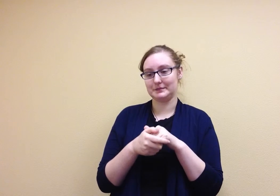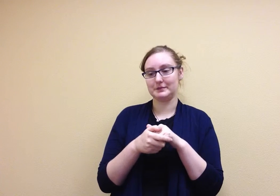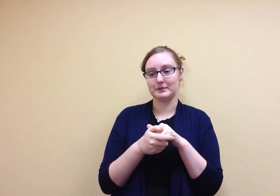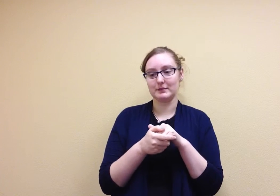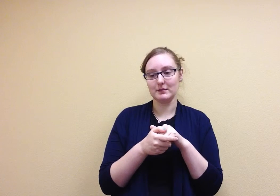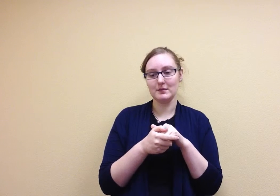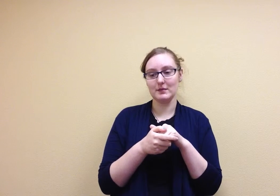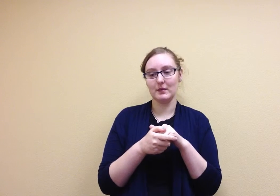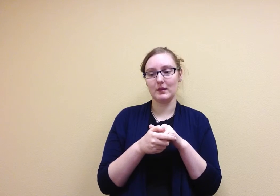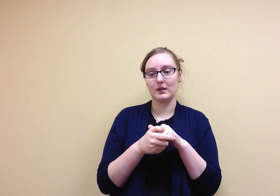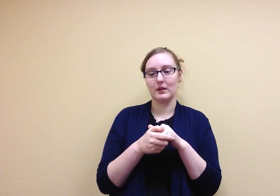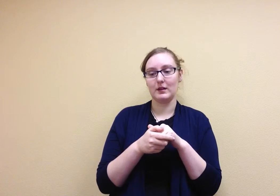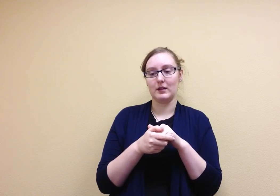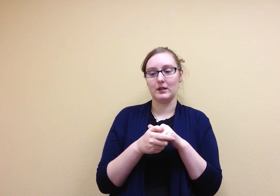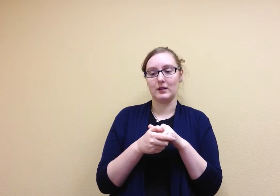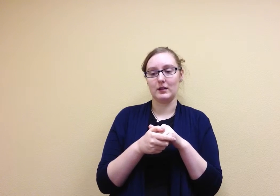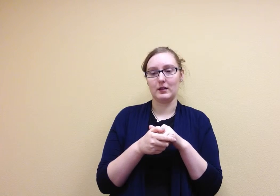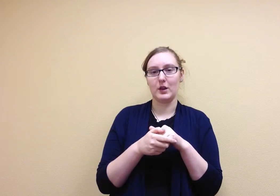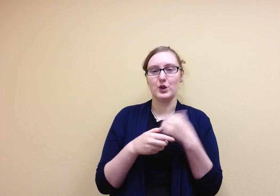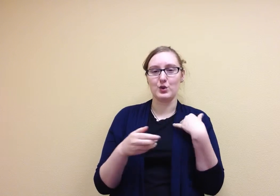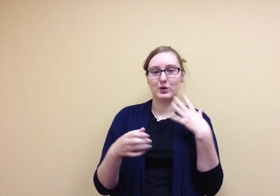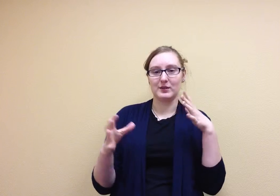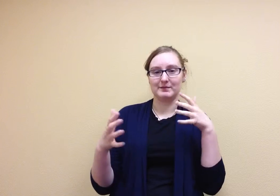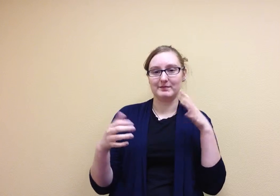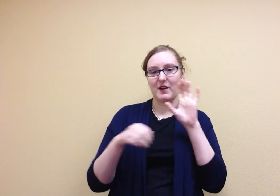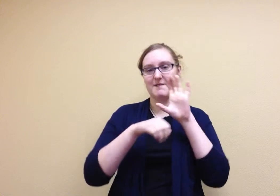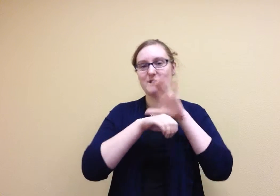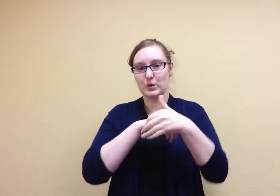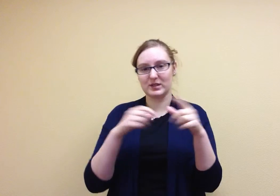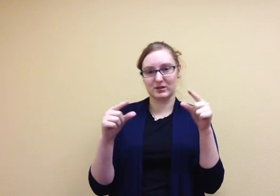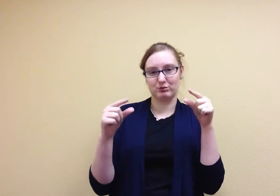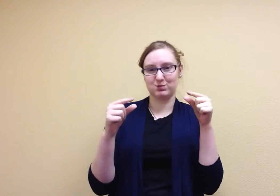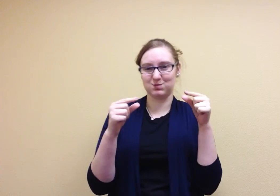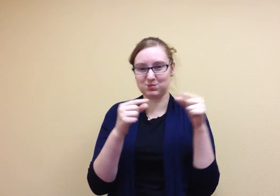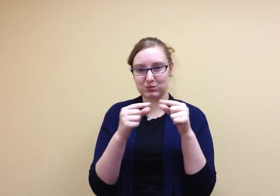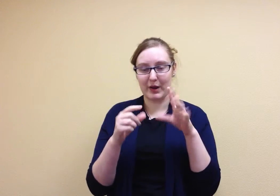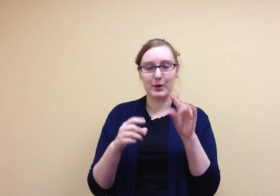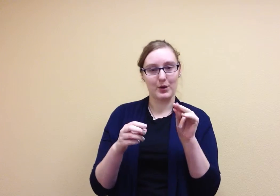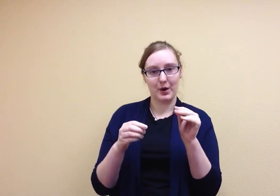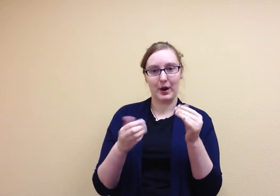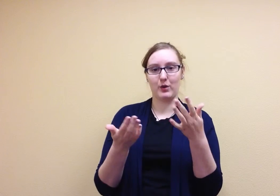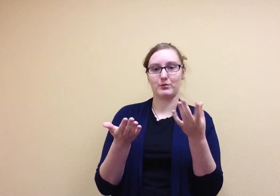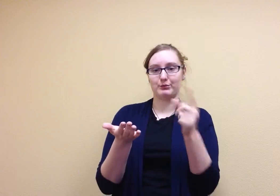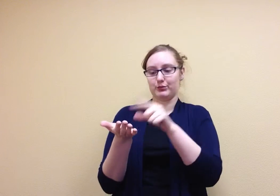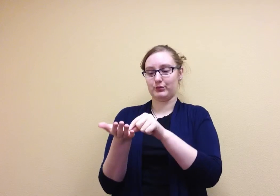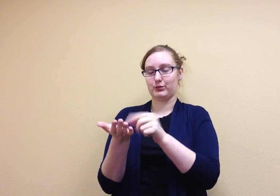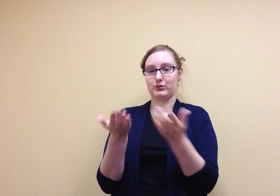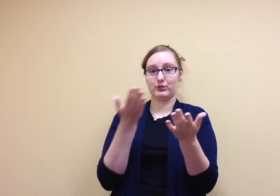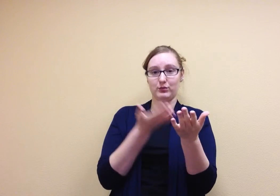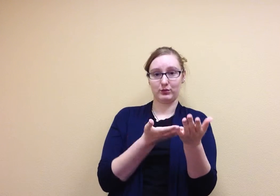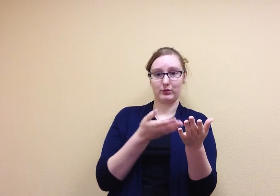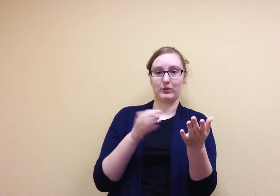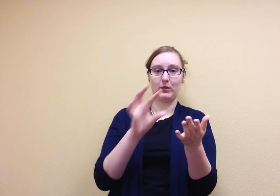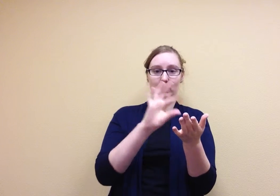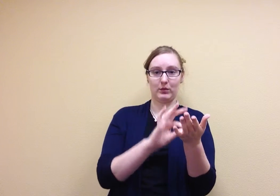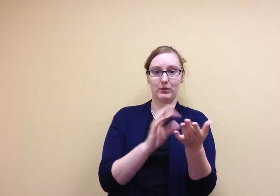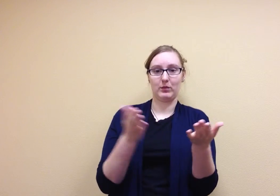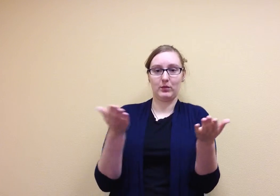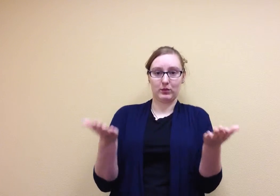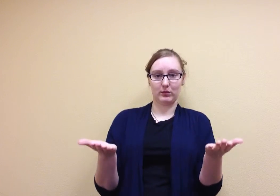I want you to, you're forcing it together. Lay it in your hand and lay it in that hand. No. Just lay it in that hand.